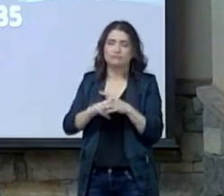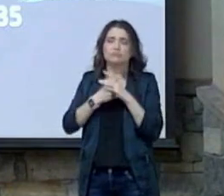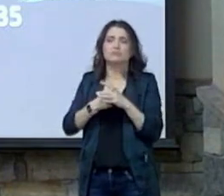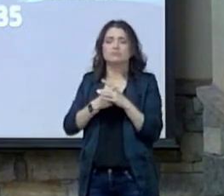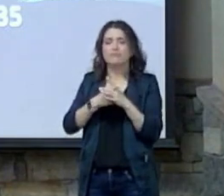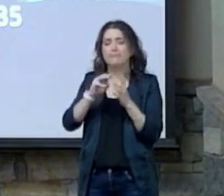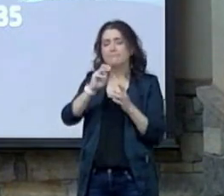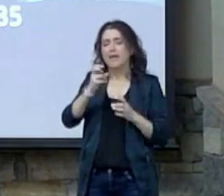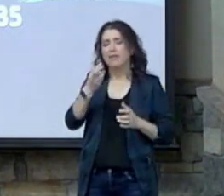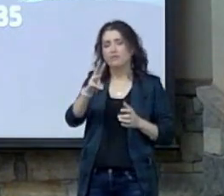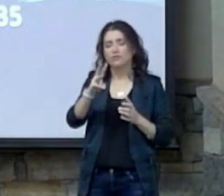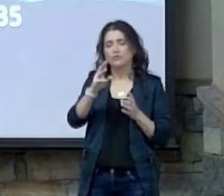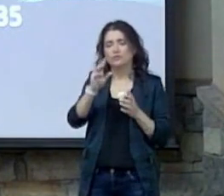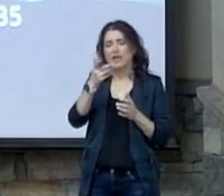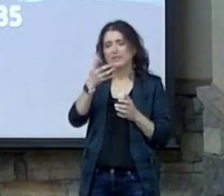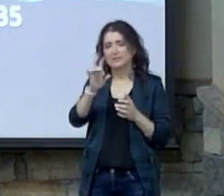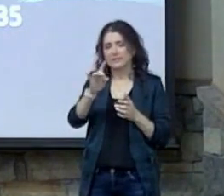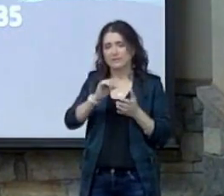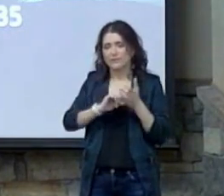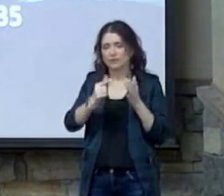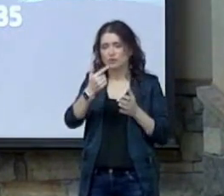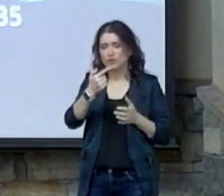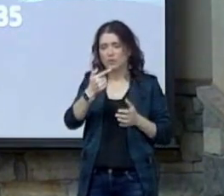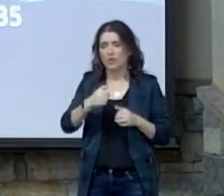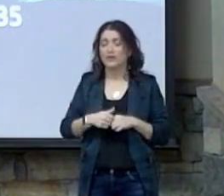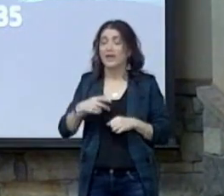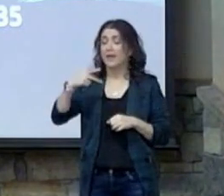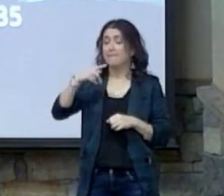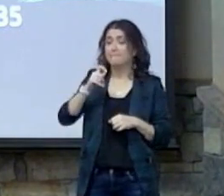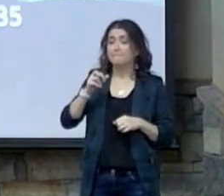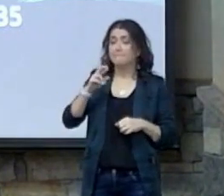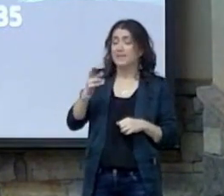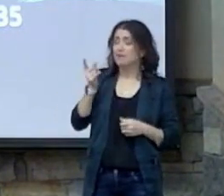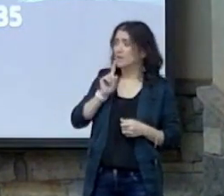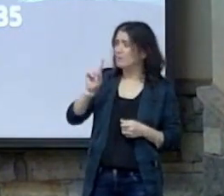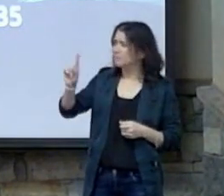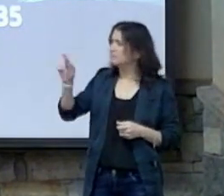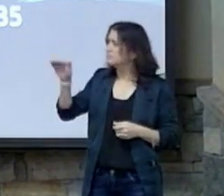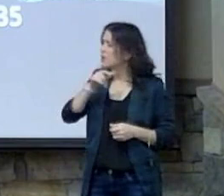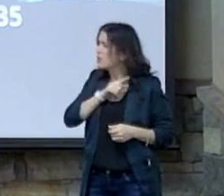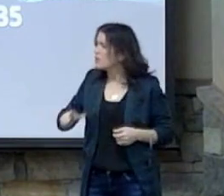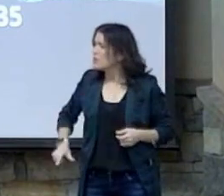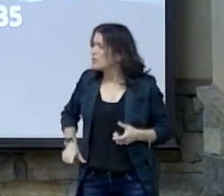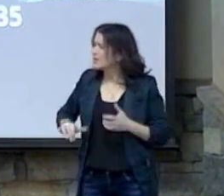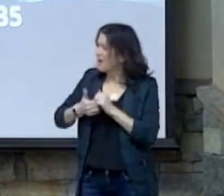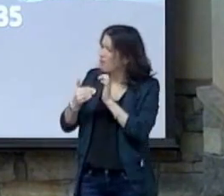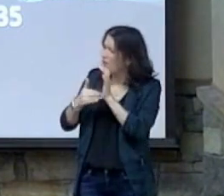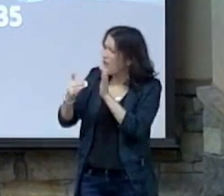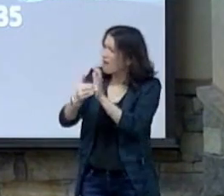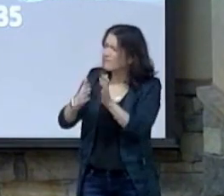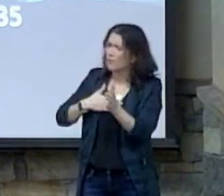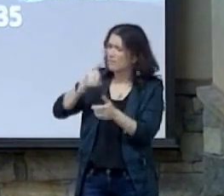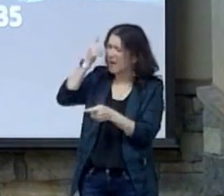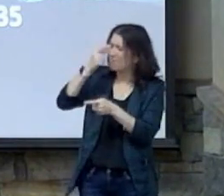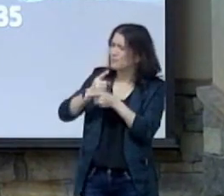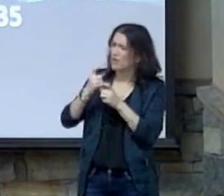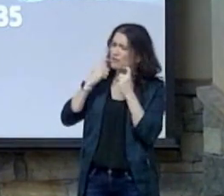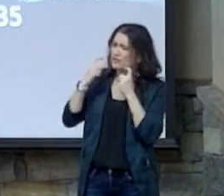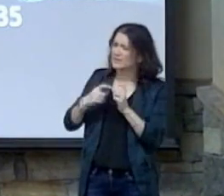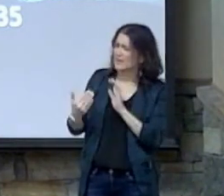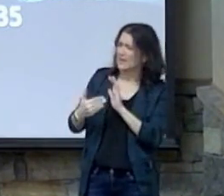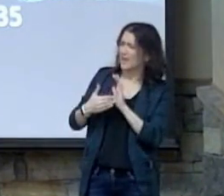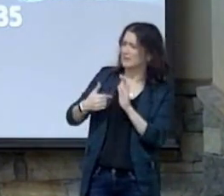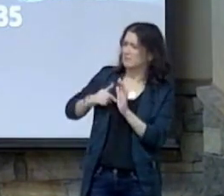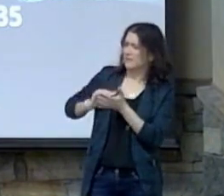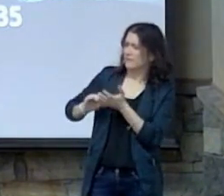in verse 21. Then Peter came up and said to him, Lord, how often will my brother sin against me and I